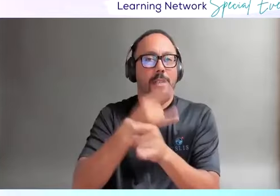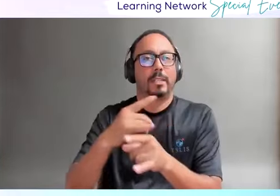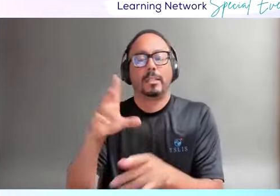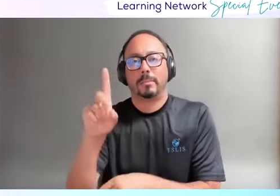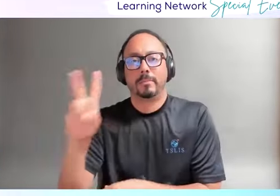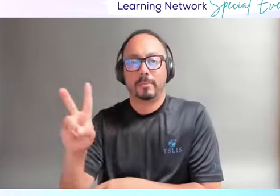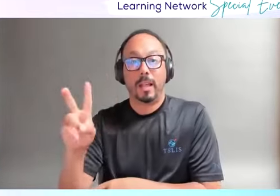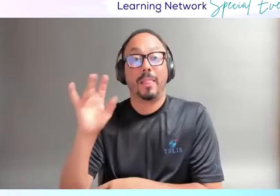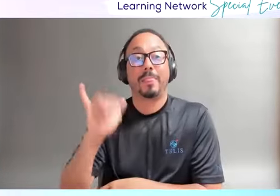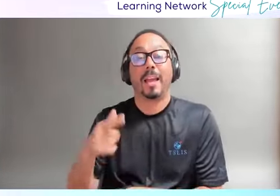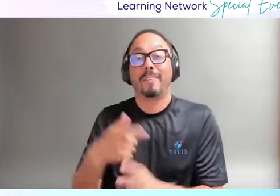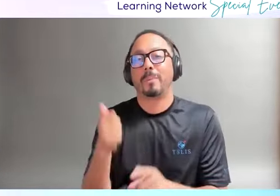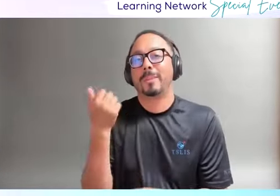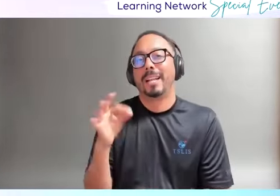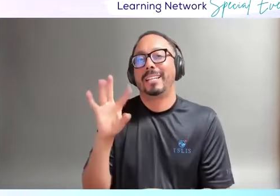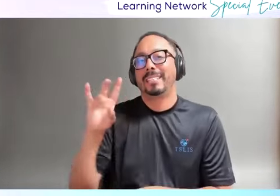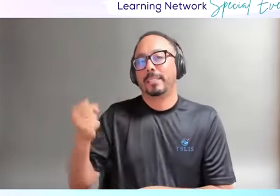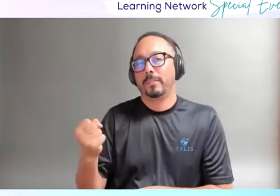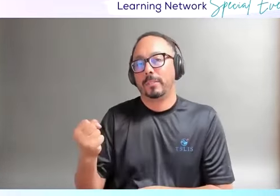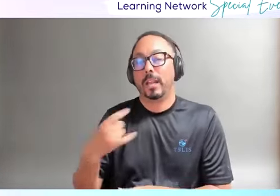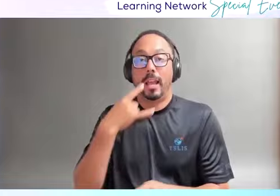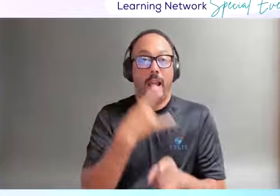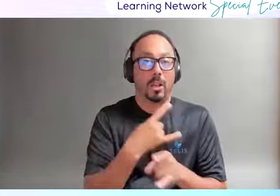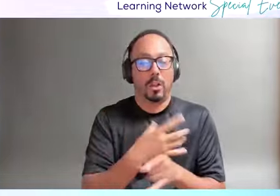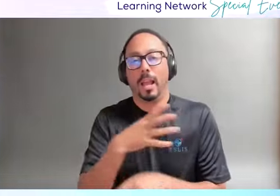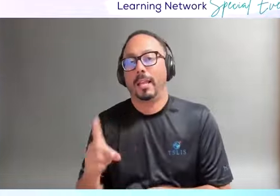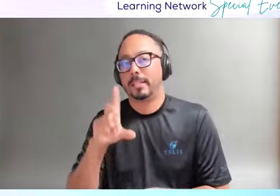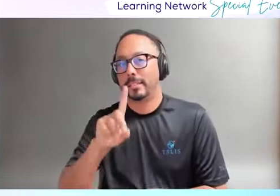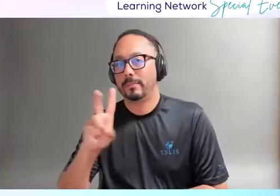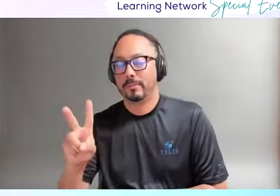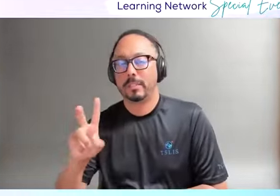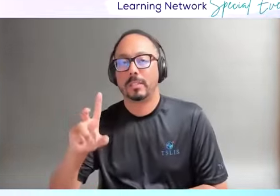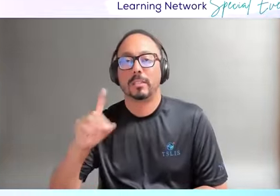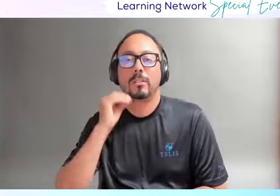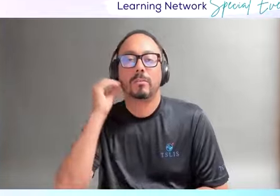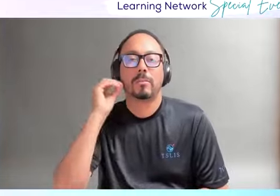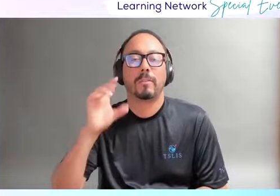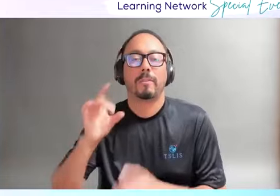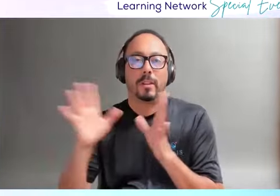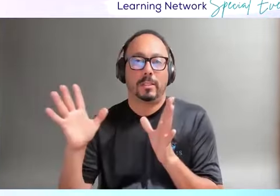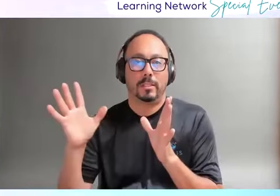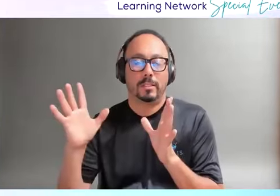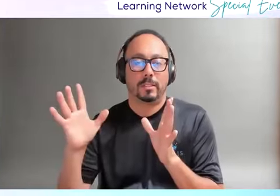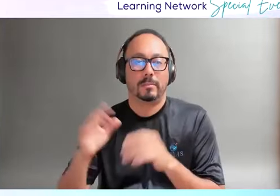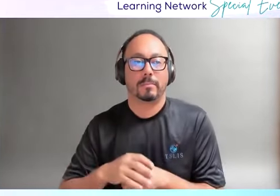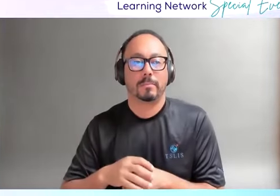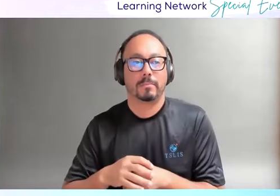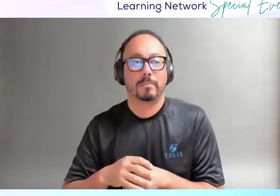on alcohol and domestic violence. And as much as we may critique the temperance movement on a variety of